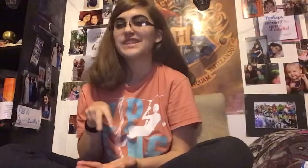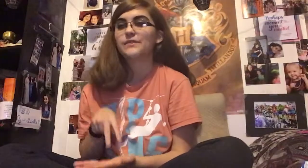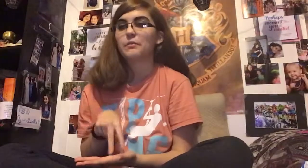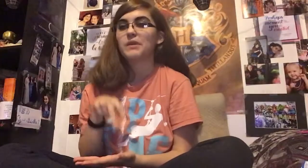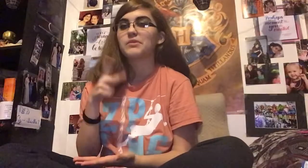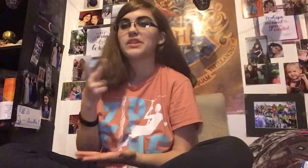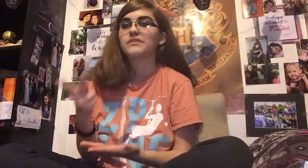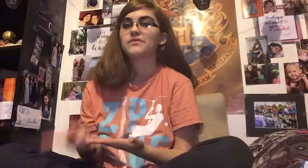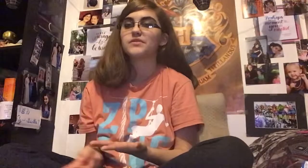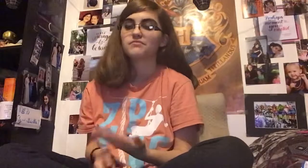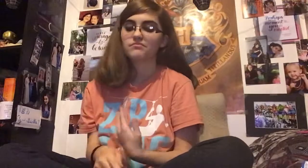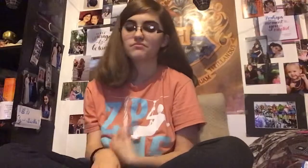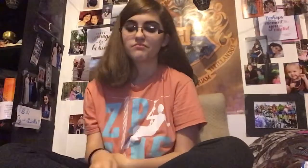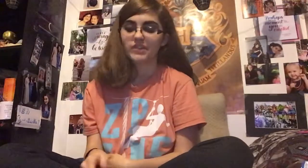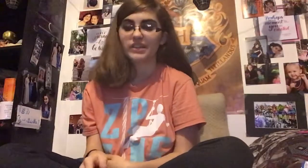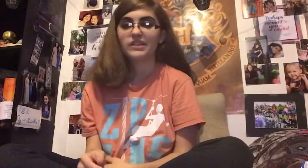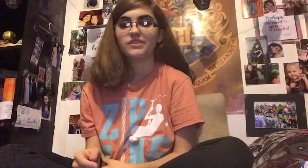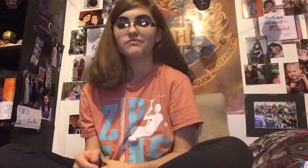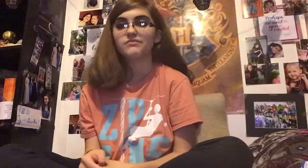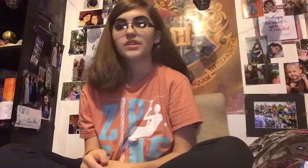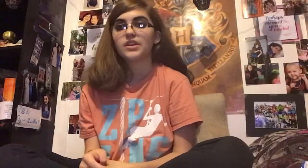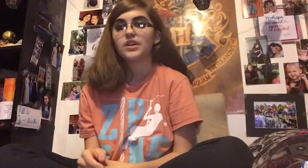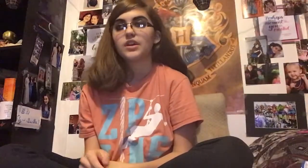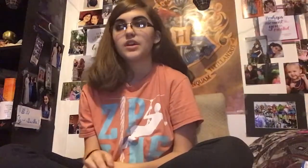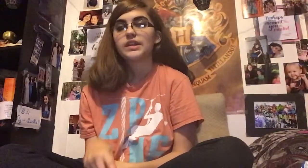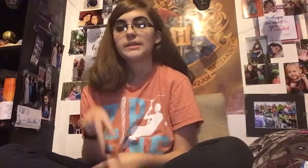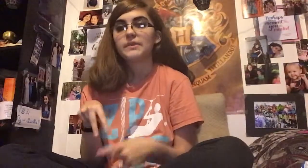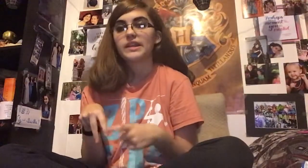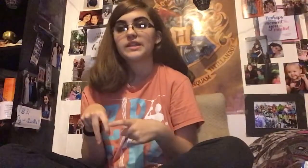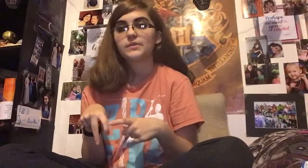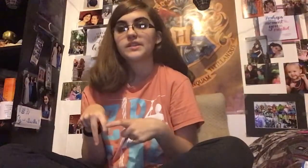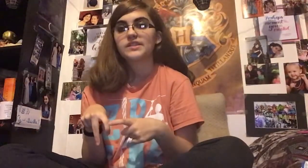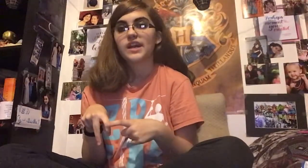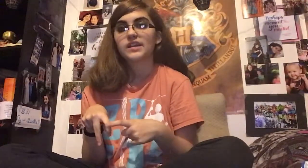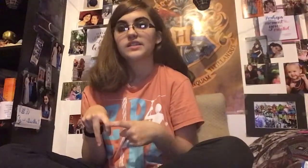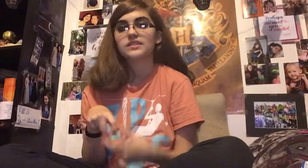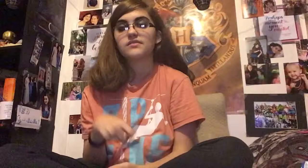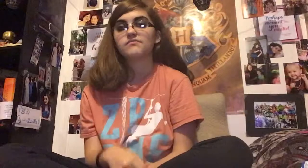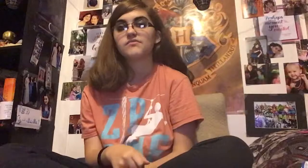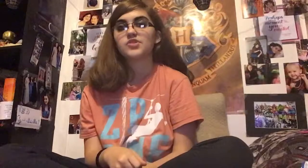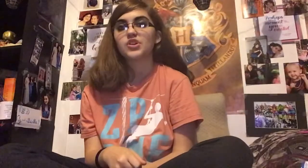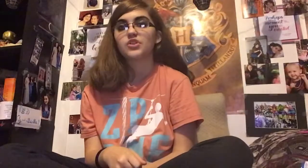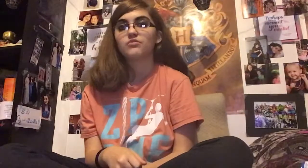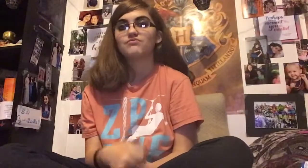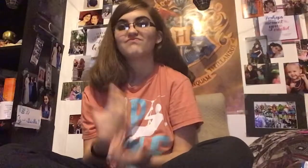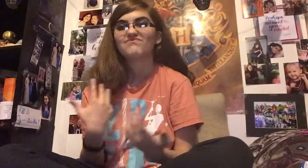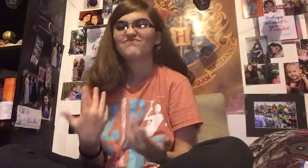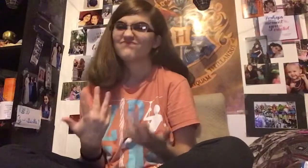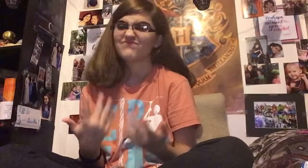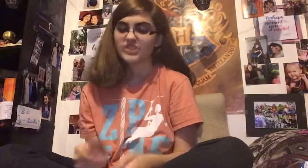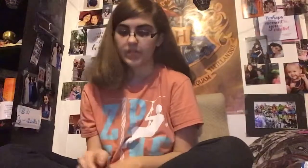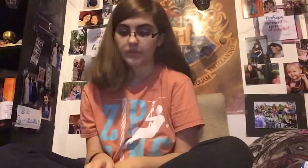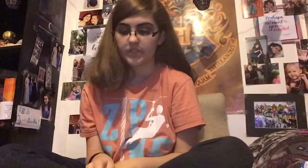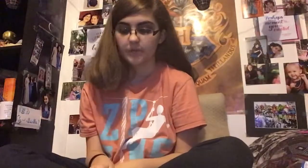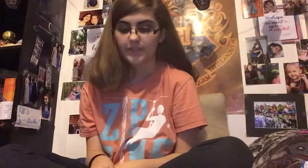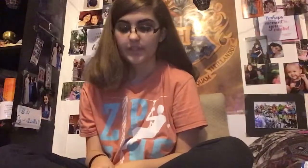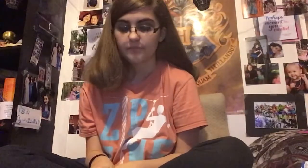of a make-believe thing, you know? Except the knees one sucks. So, I don't really know about that.